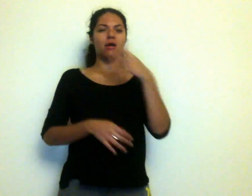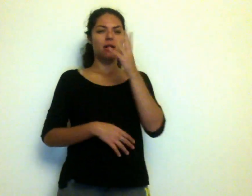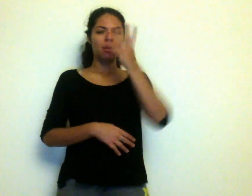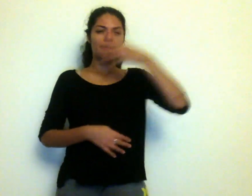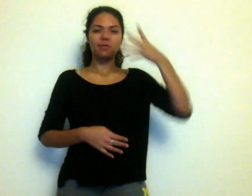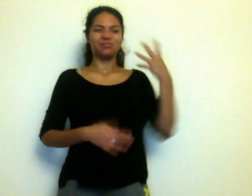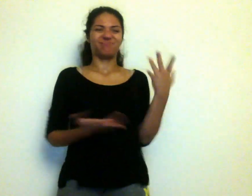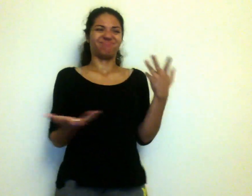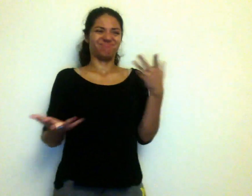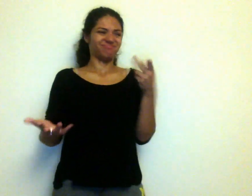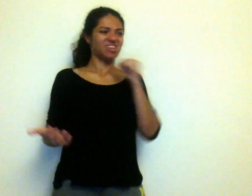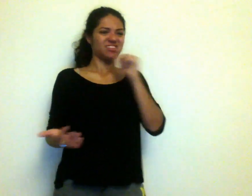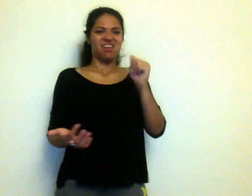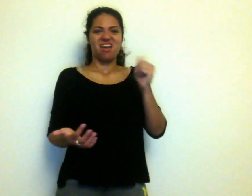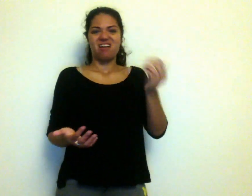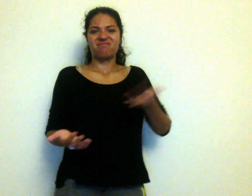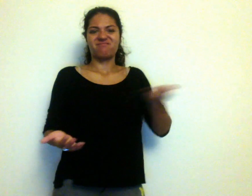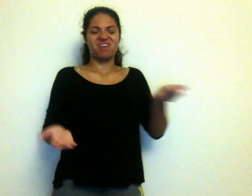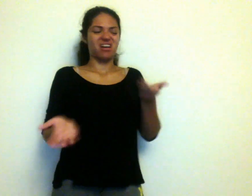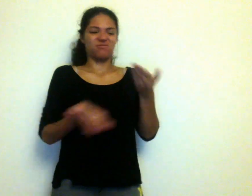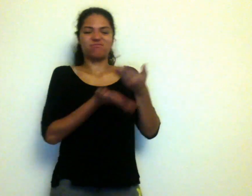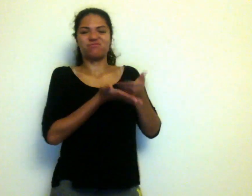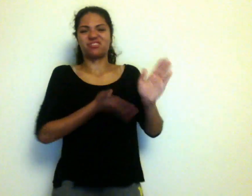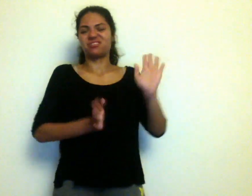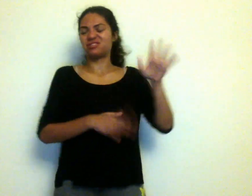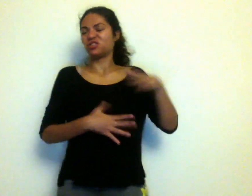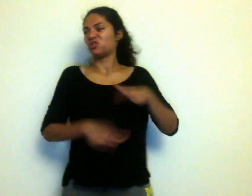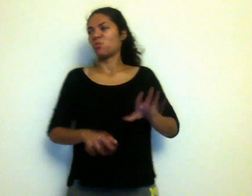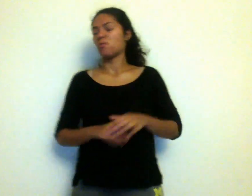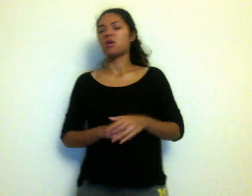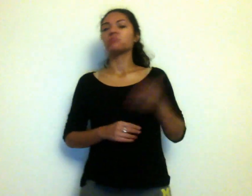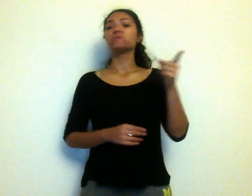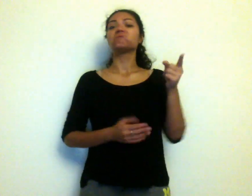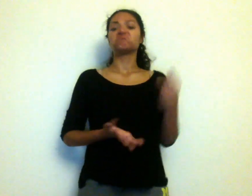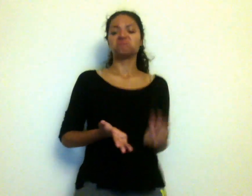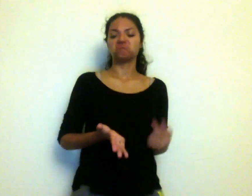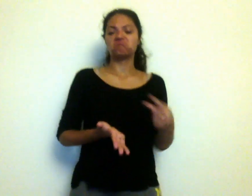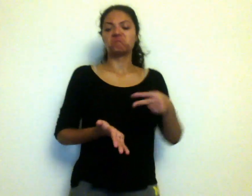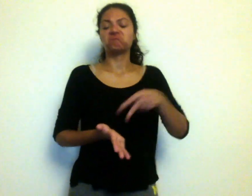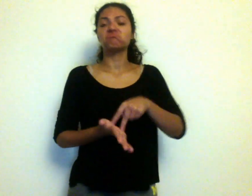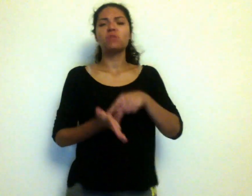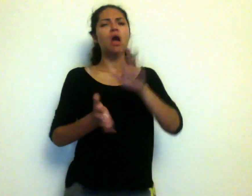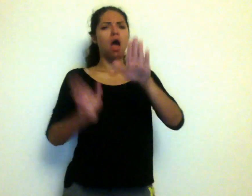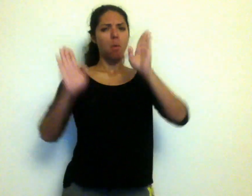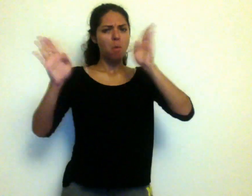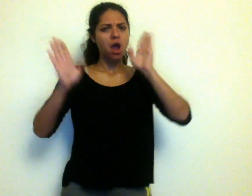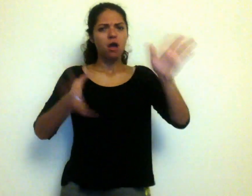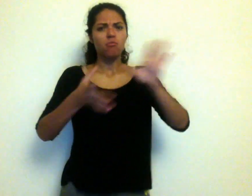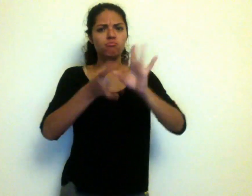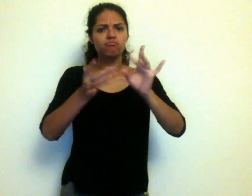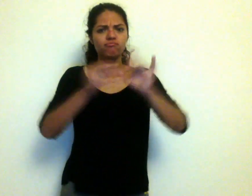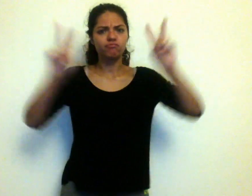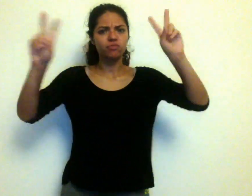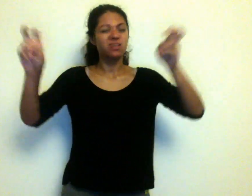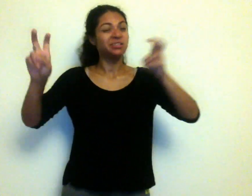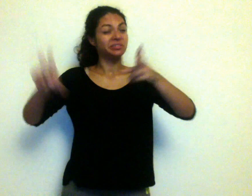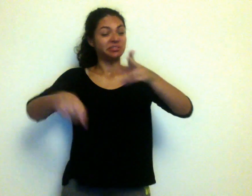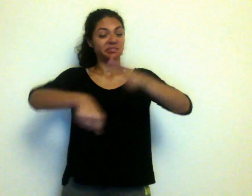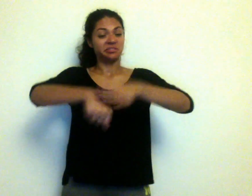his opening remarks, he said this, and I want you to listen to what he said. Please notice the sensitivity of what he said,